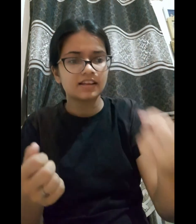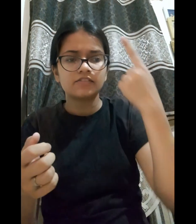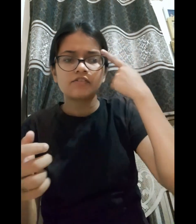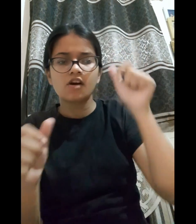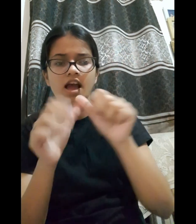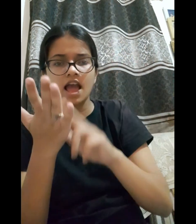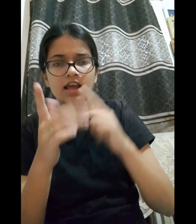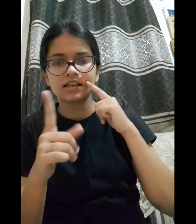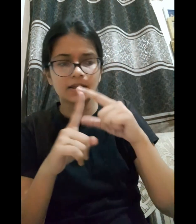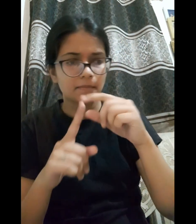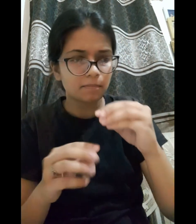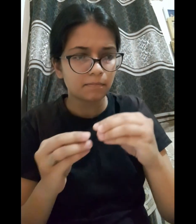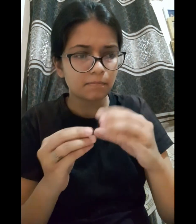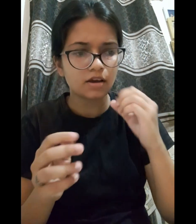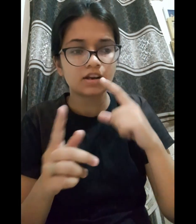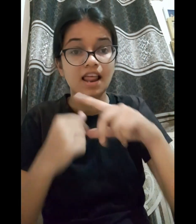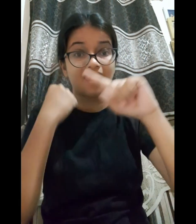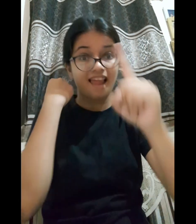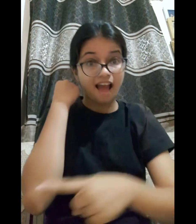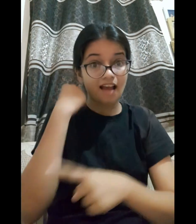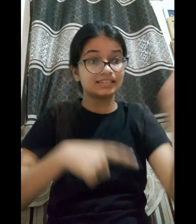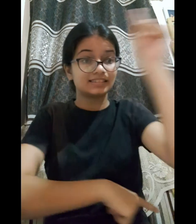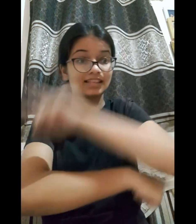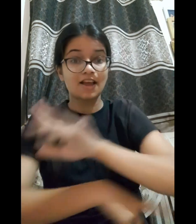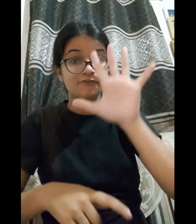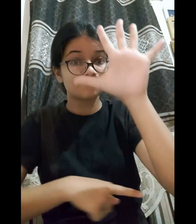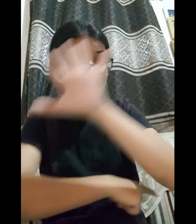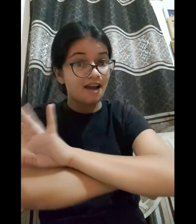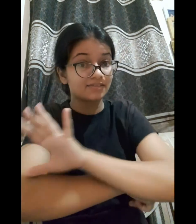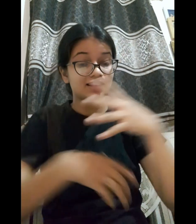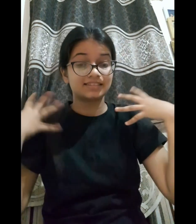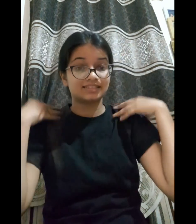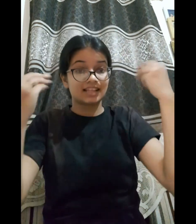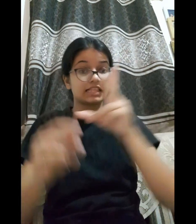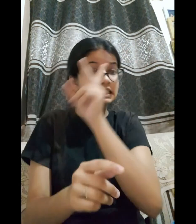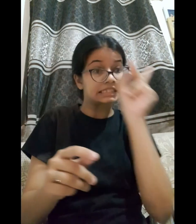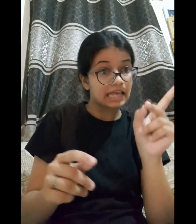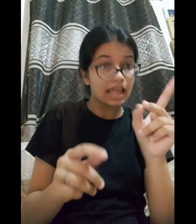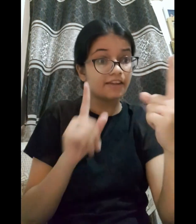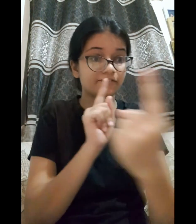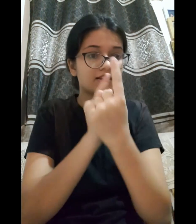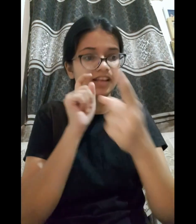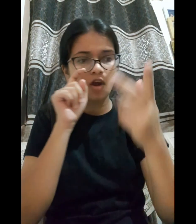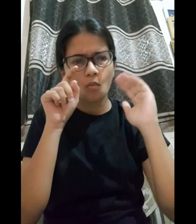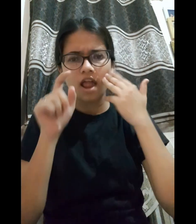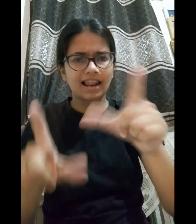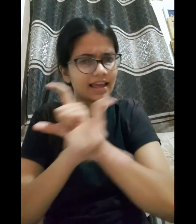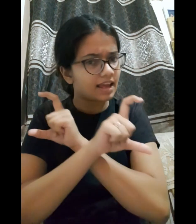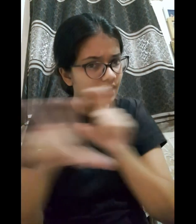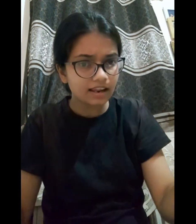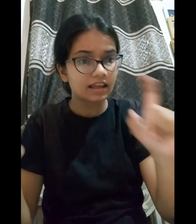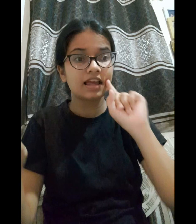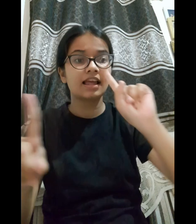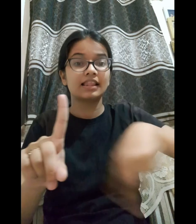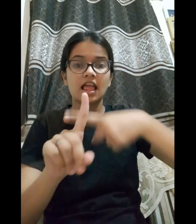only in the last days of the second 5-day period. And once you've got that clear, you can avoid going